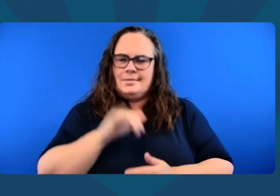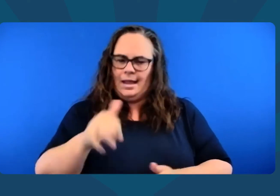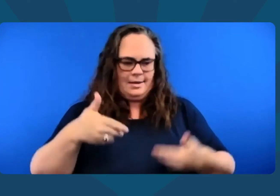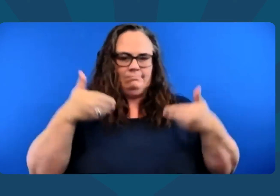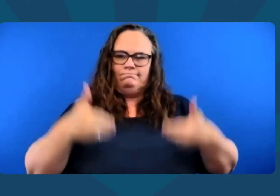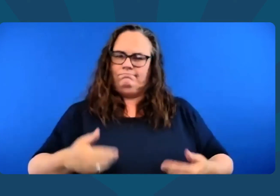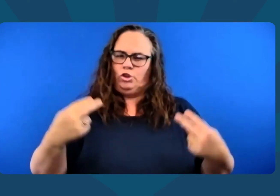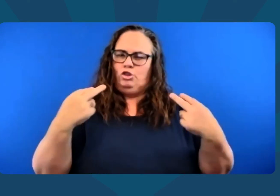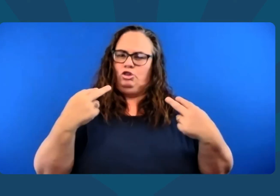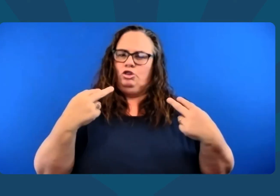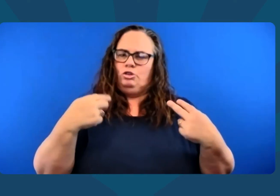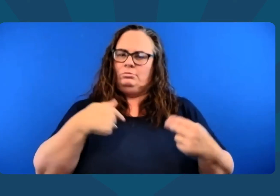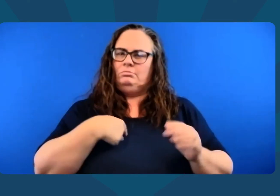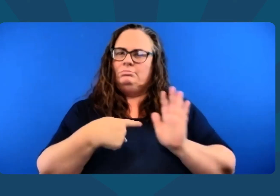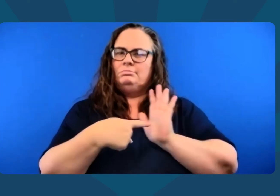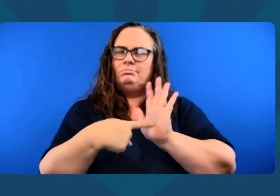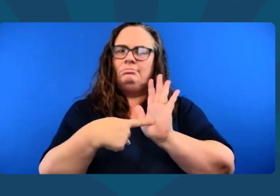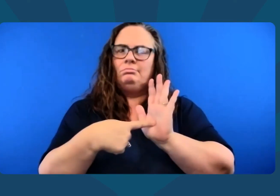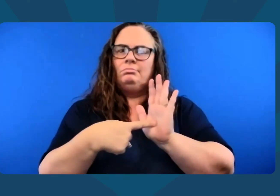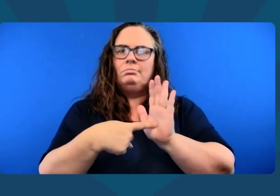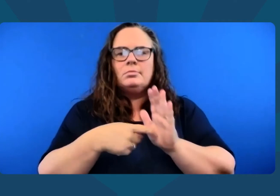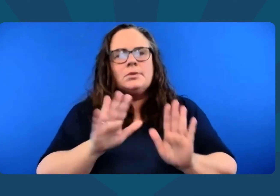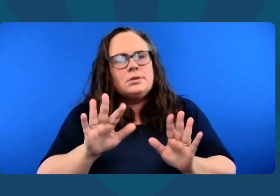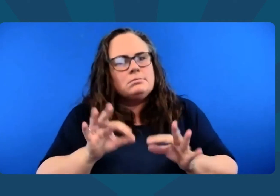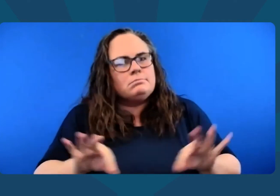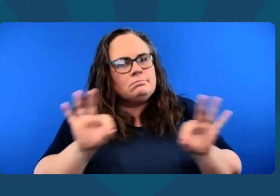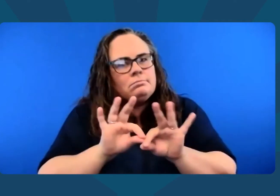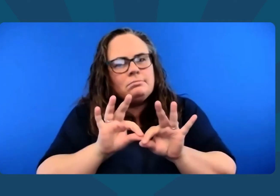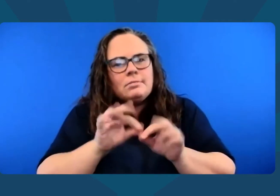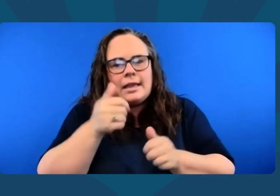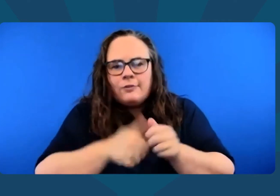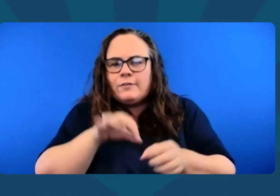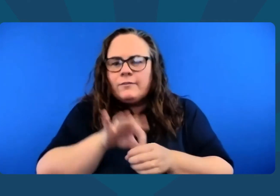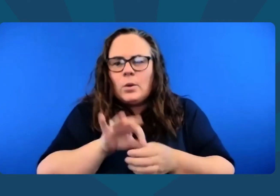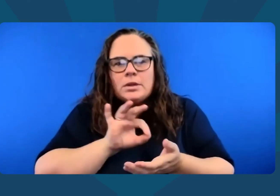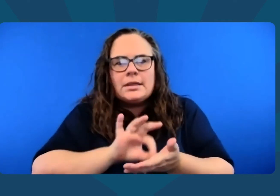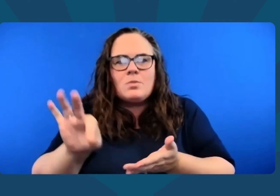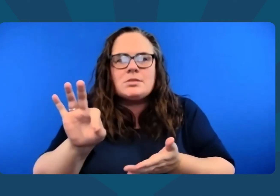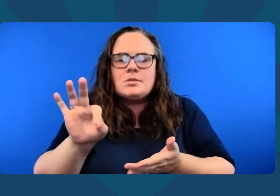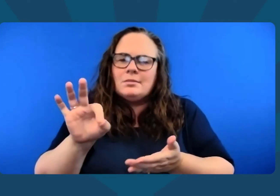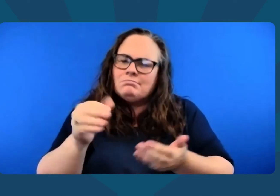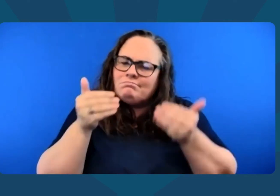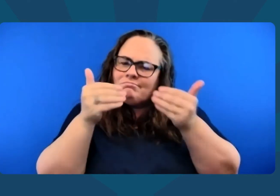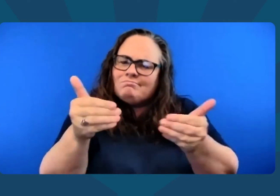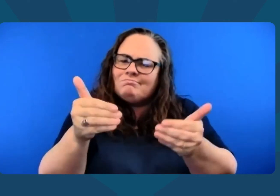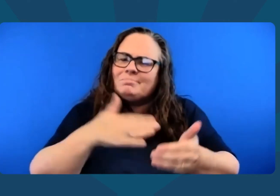I'm the walking billboard for the truism that every vote counts, so please